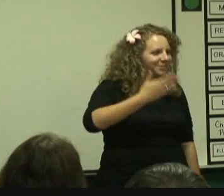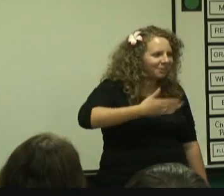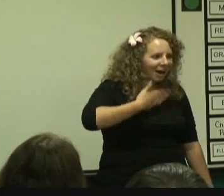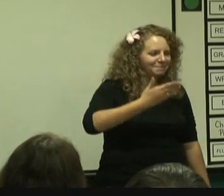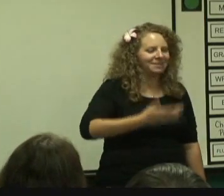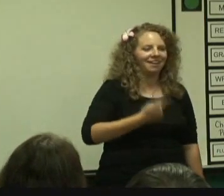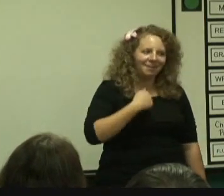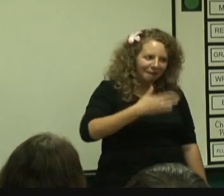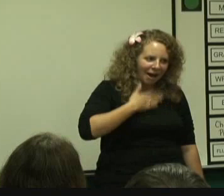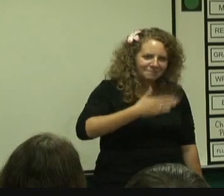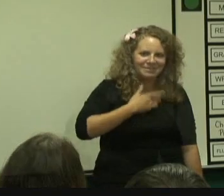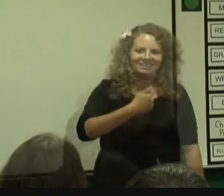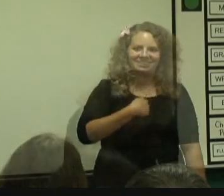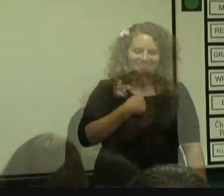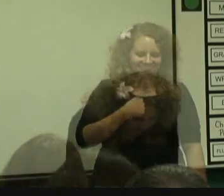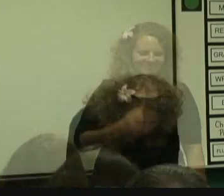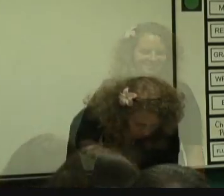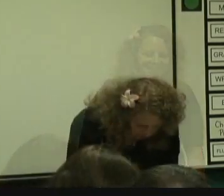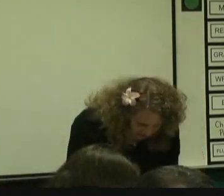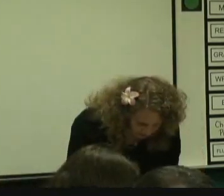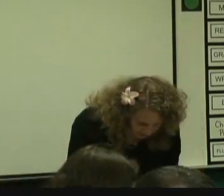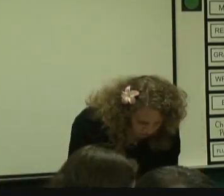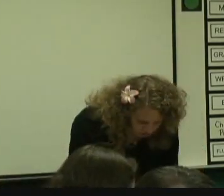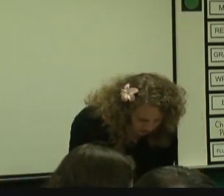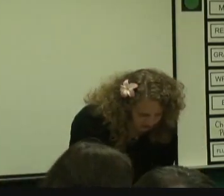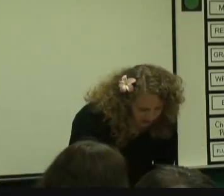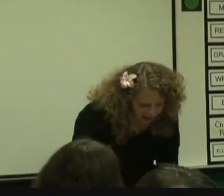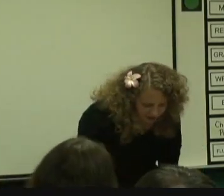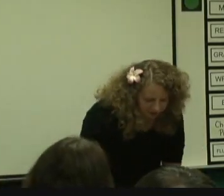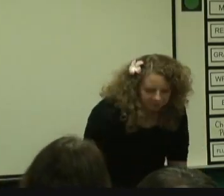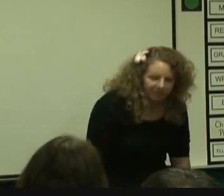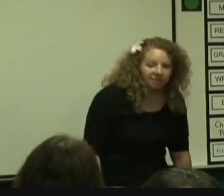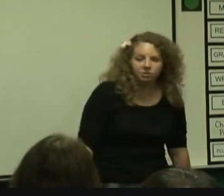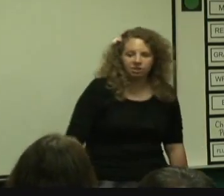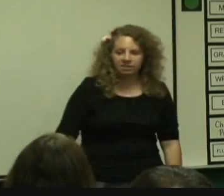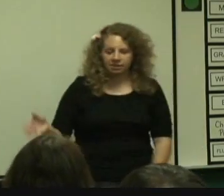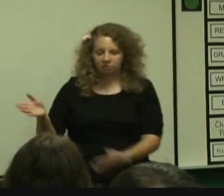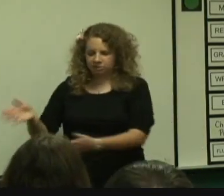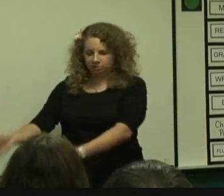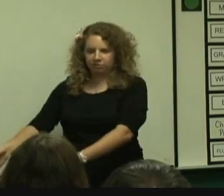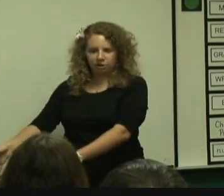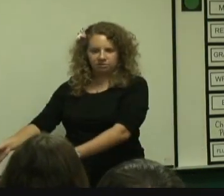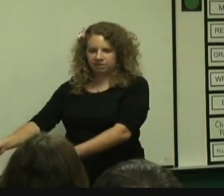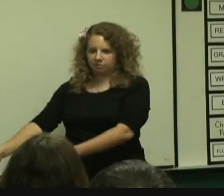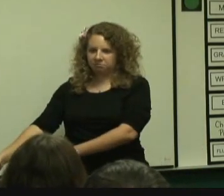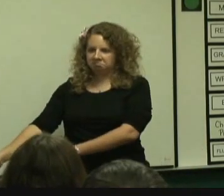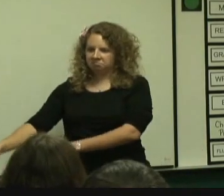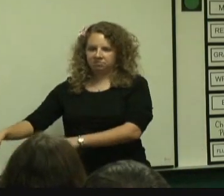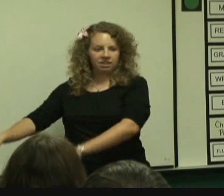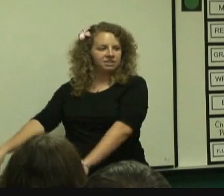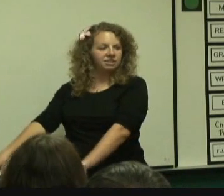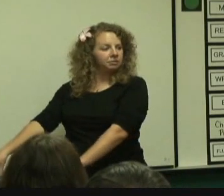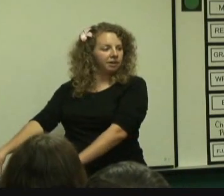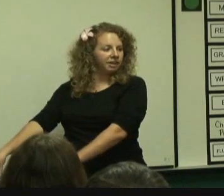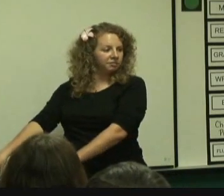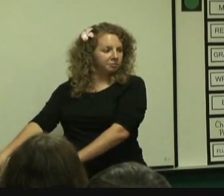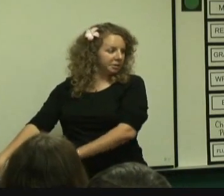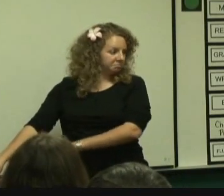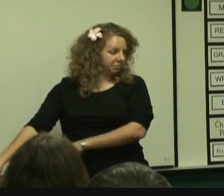so happy. I'm happy. Tired, she. So she is tired. Okay. So let's say I'm going to refer to someone that's sitting right here for me.